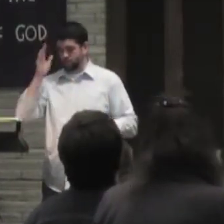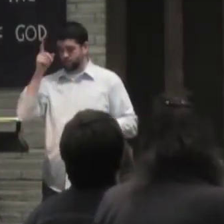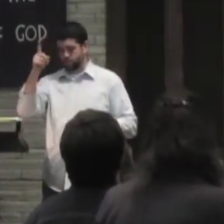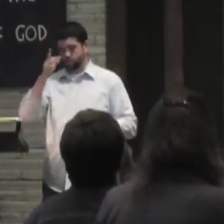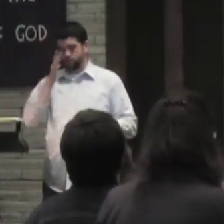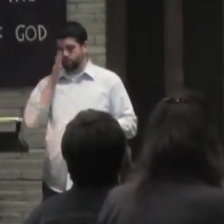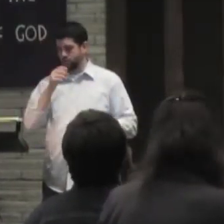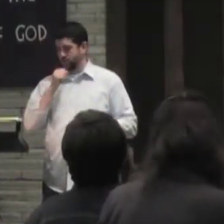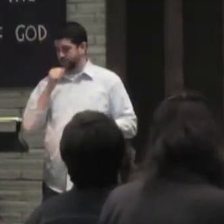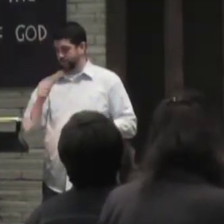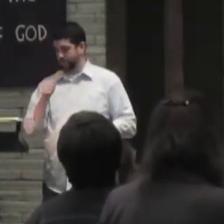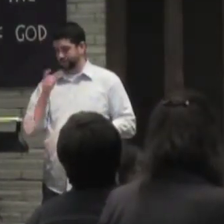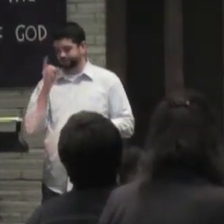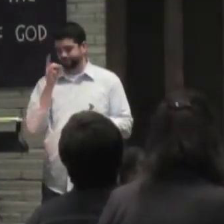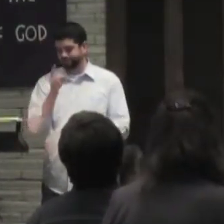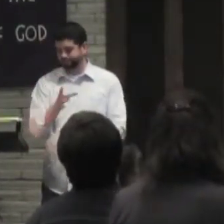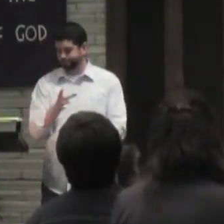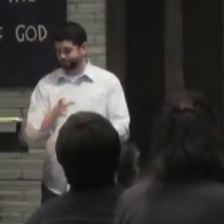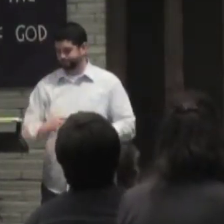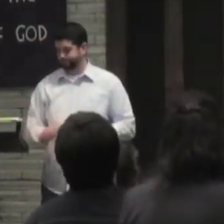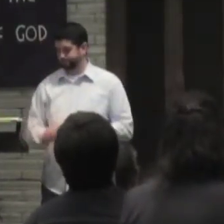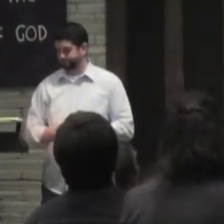God, you will not despise.